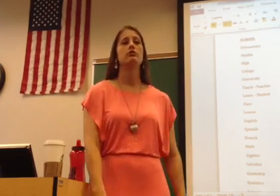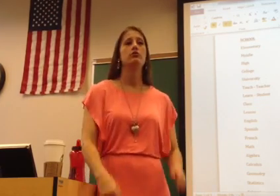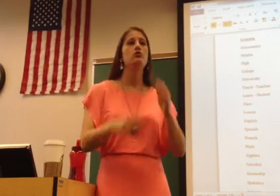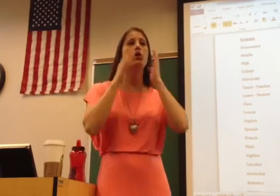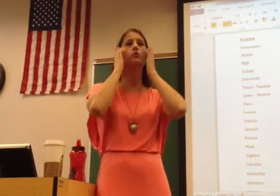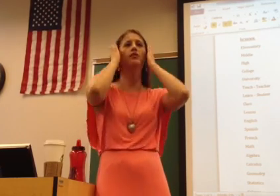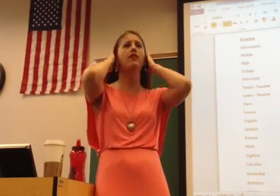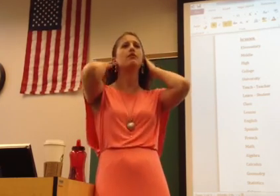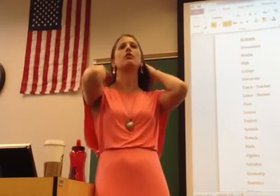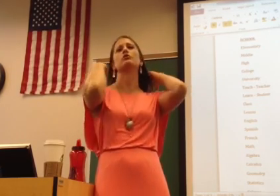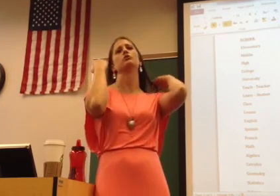You owe me $5.